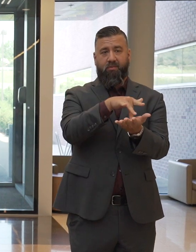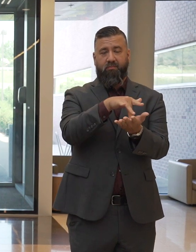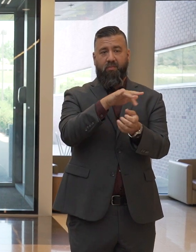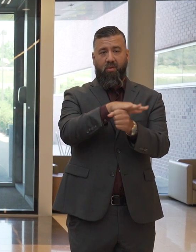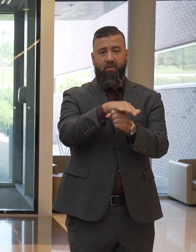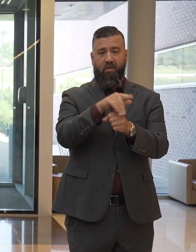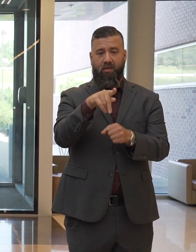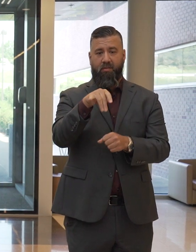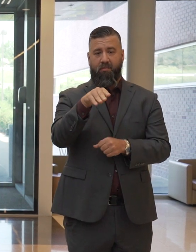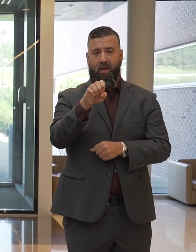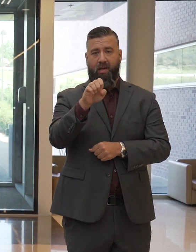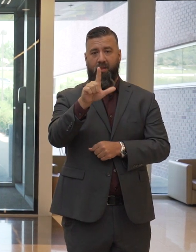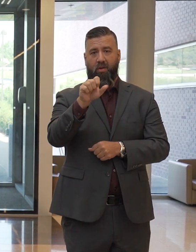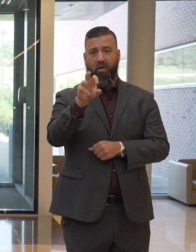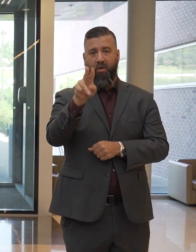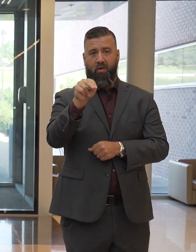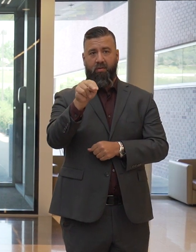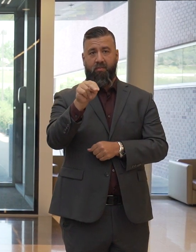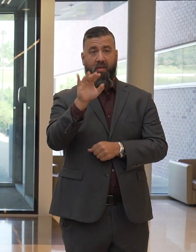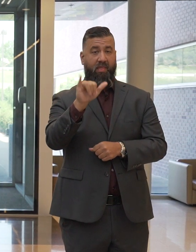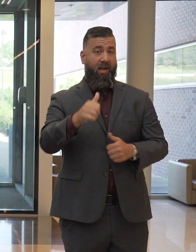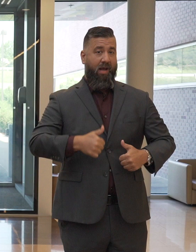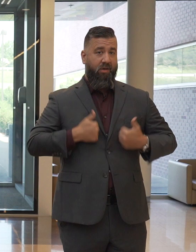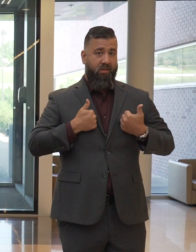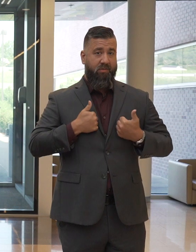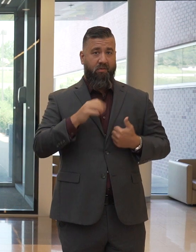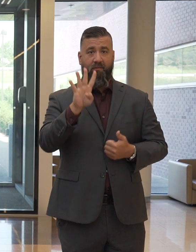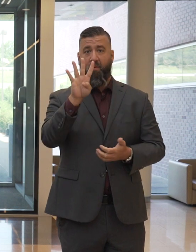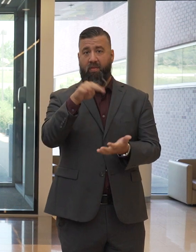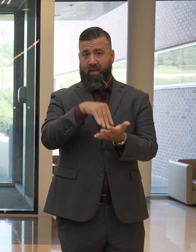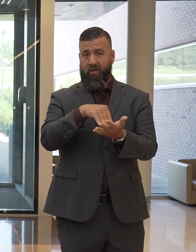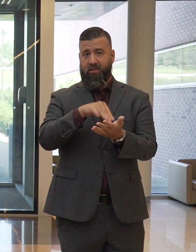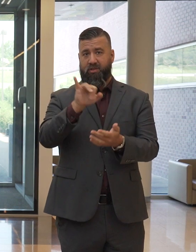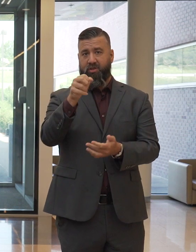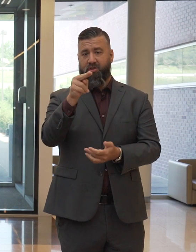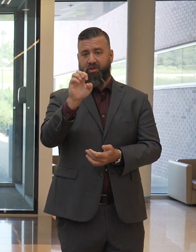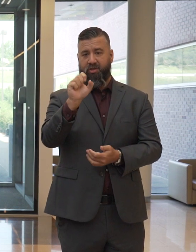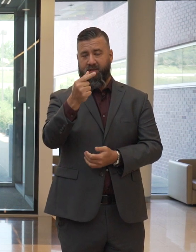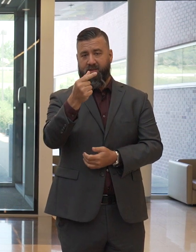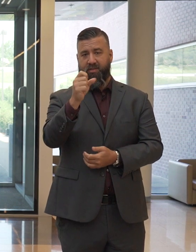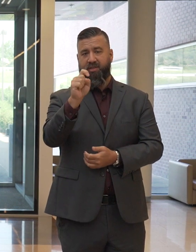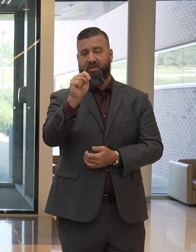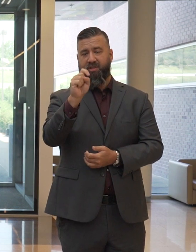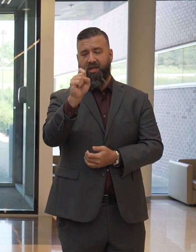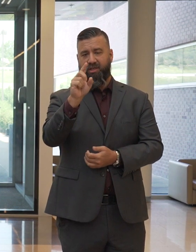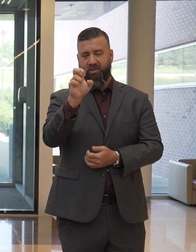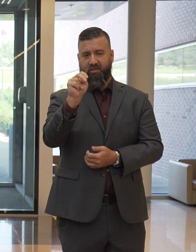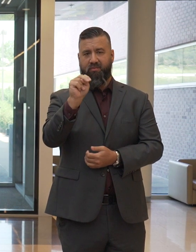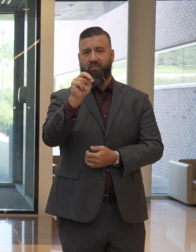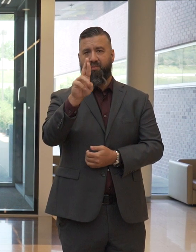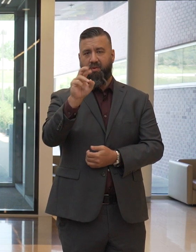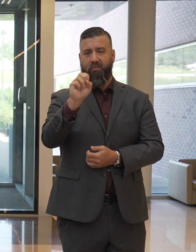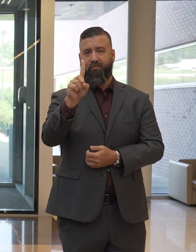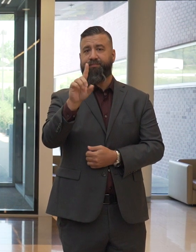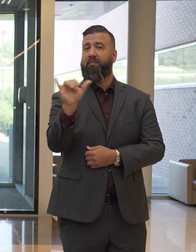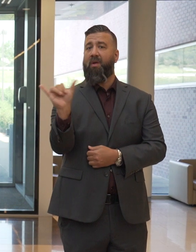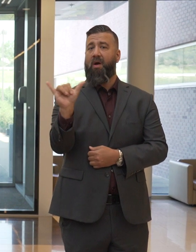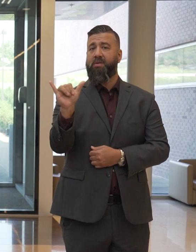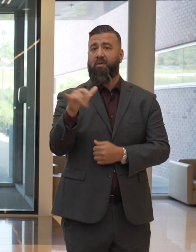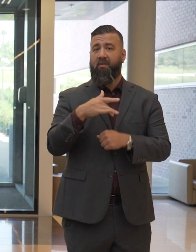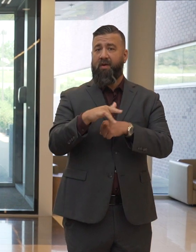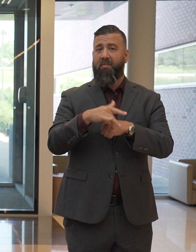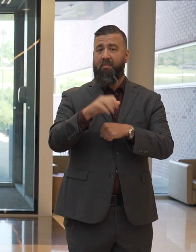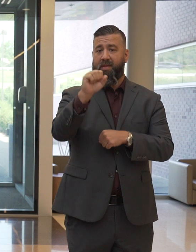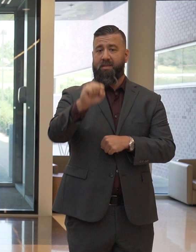in Pine Lawn, and that's at 4000 Jennings Stations Road. It'll also be available at our South